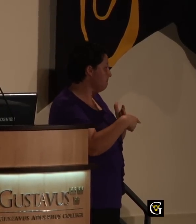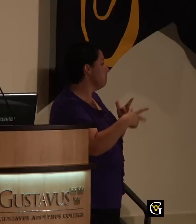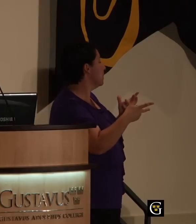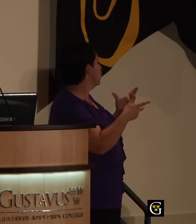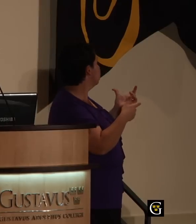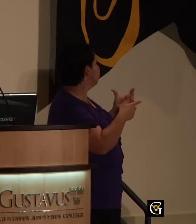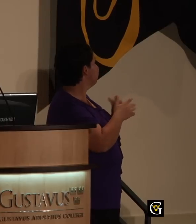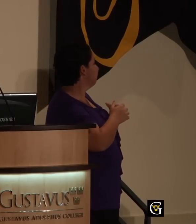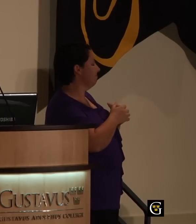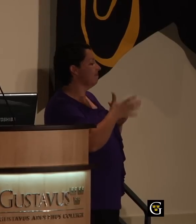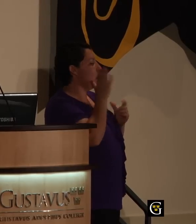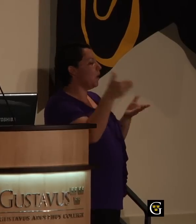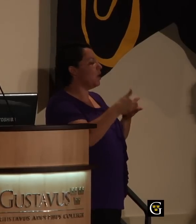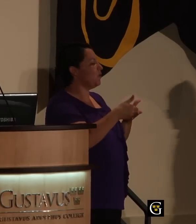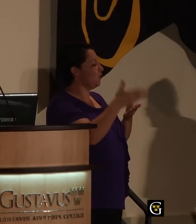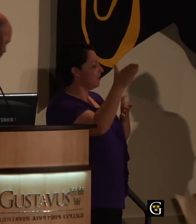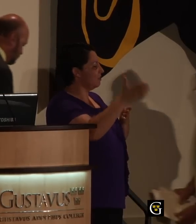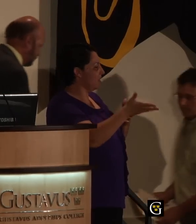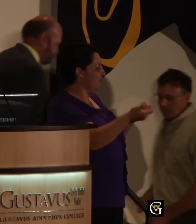speaker.